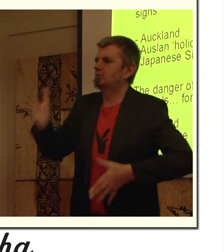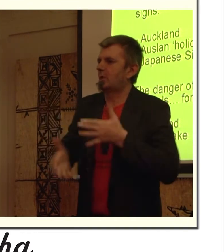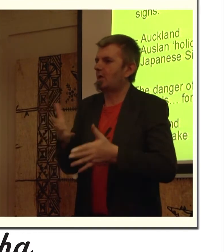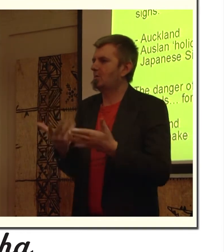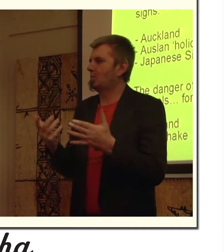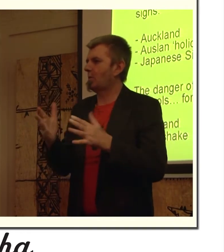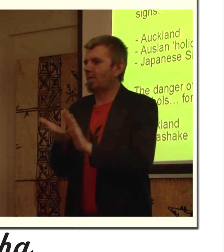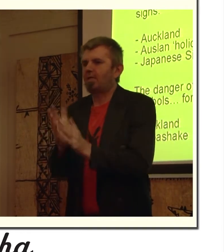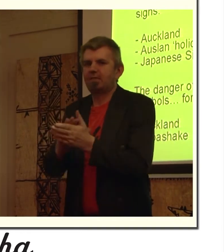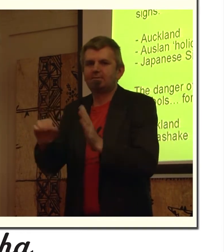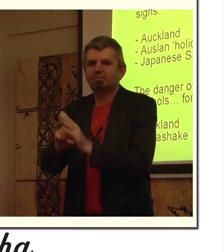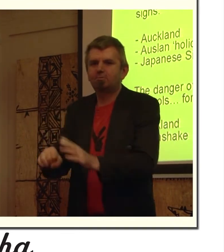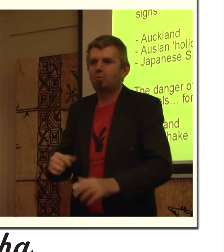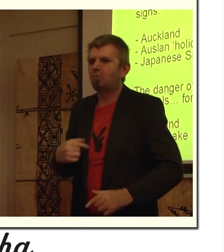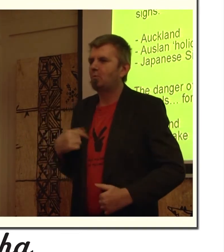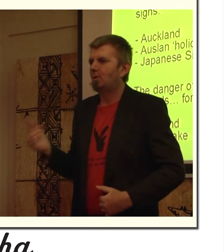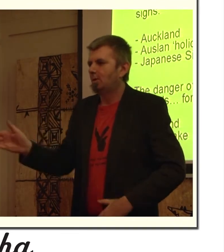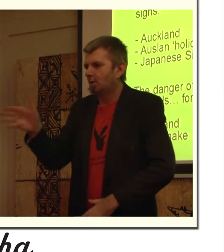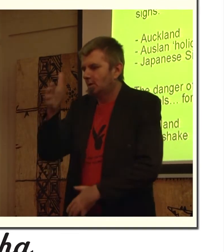idea, oh, let's make a new sign,